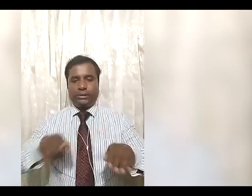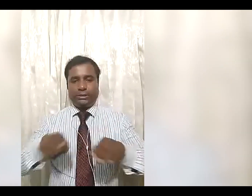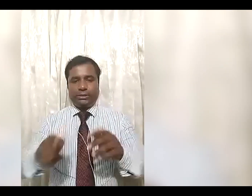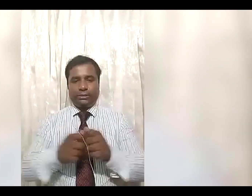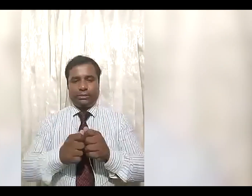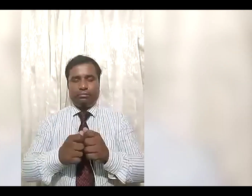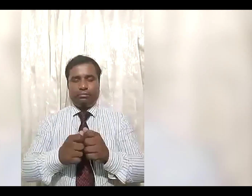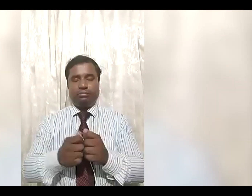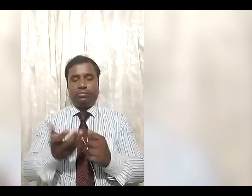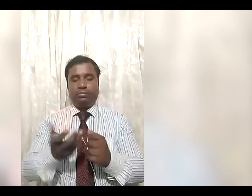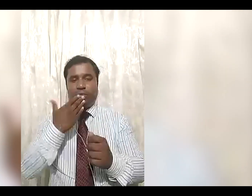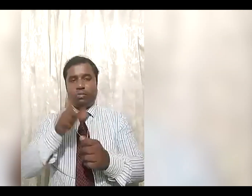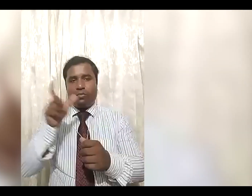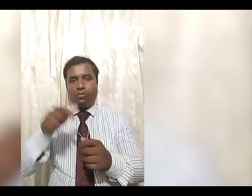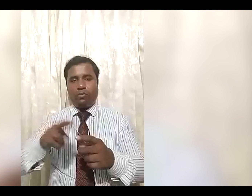Violence Everywhere.